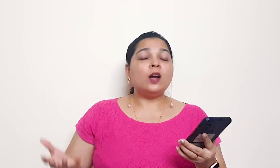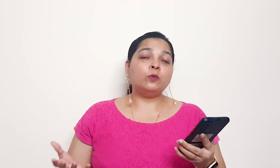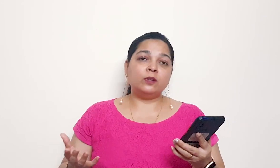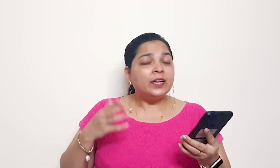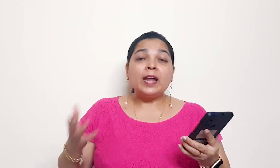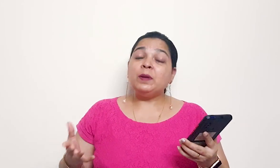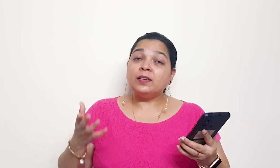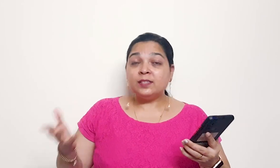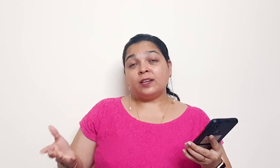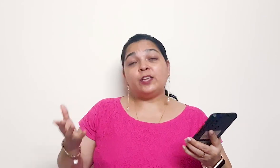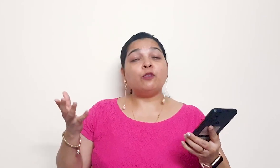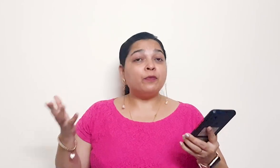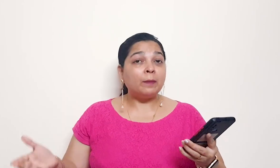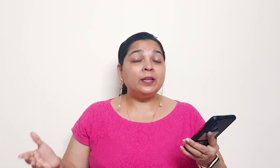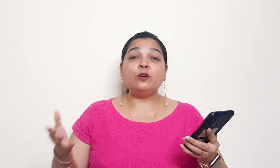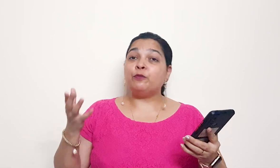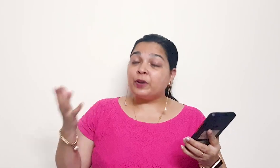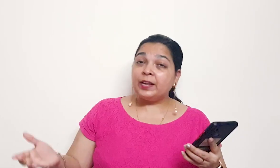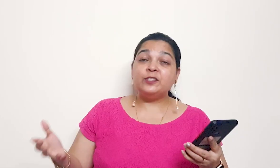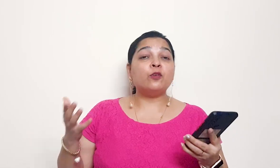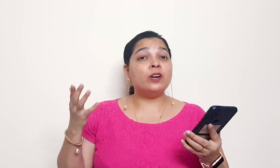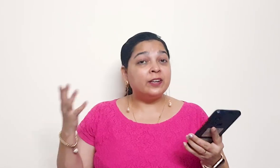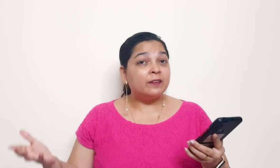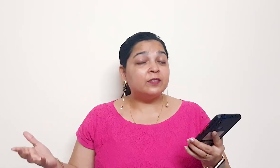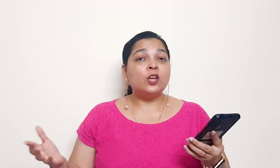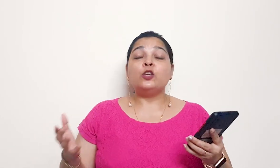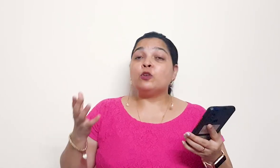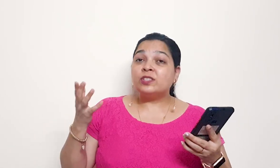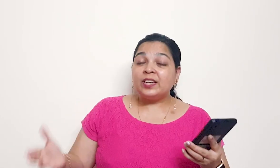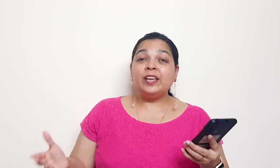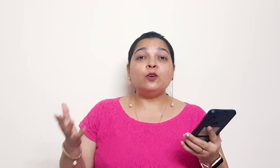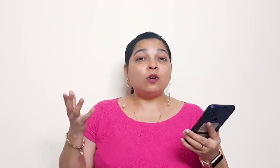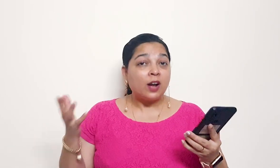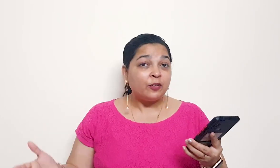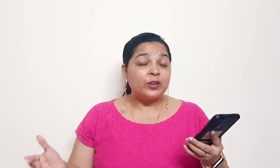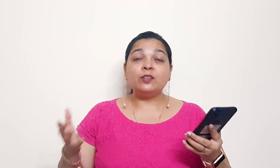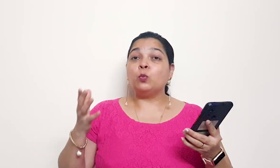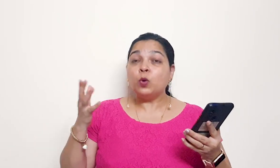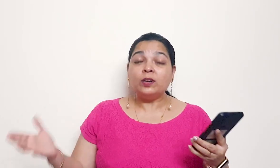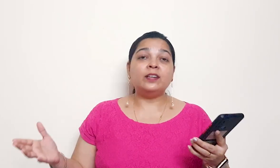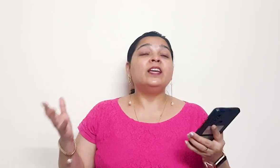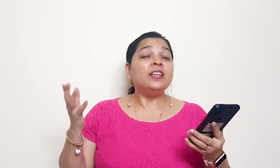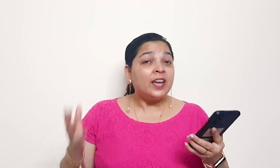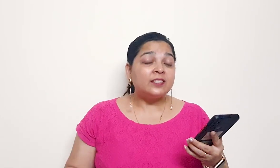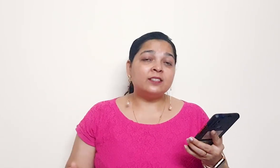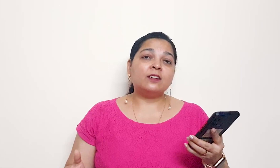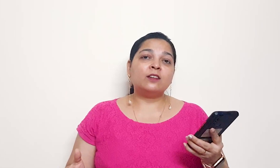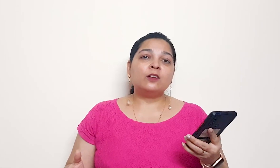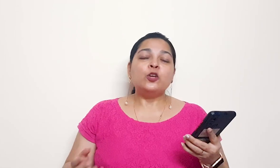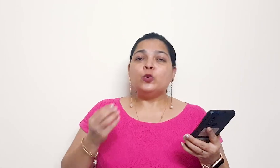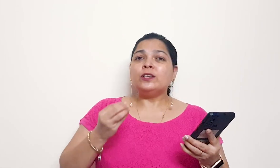Look around. Tell me concerning your family, your friends, your relatives, your city, your country, the world.